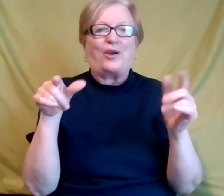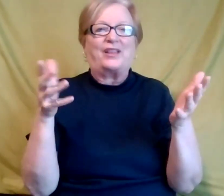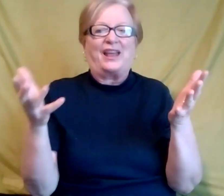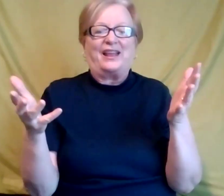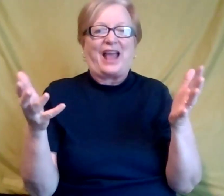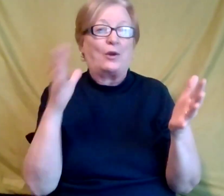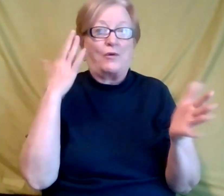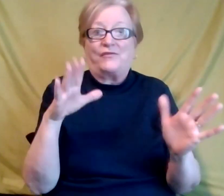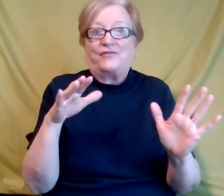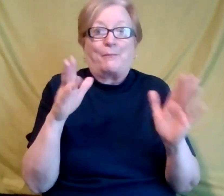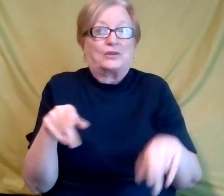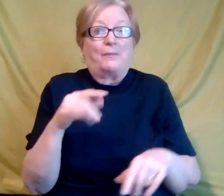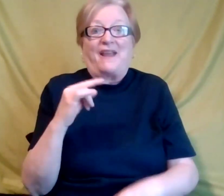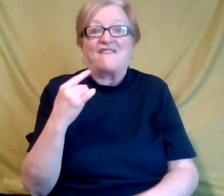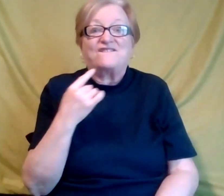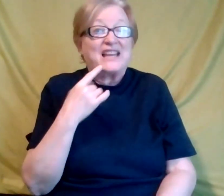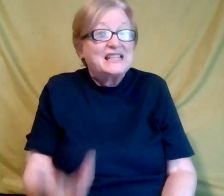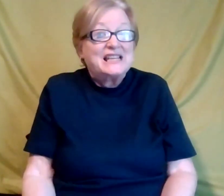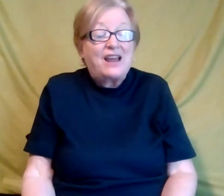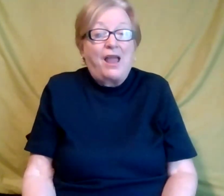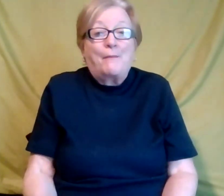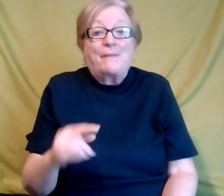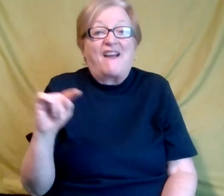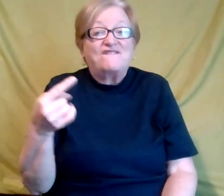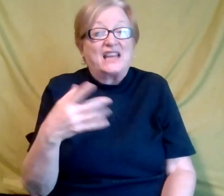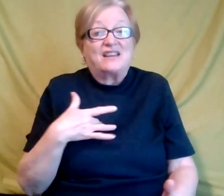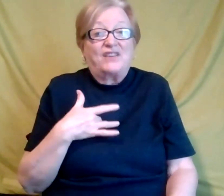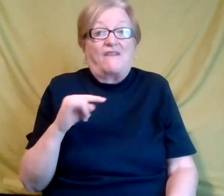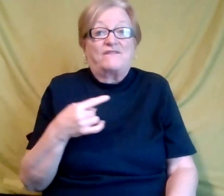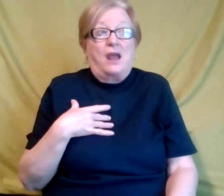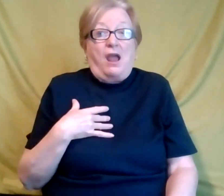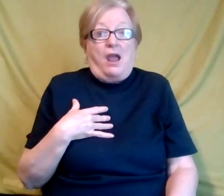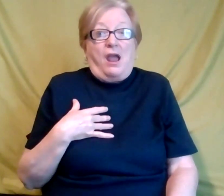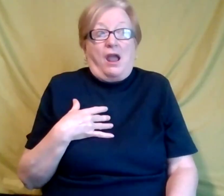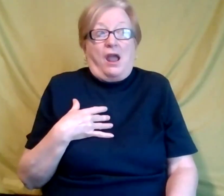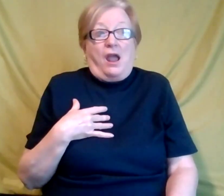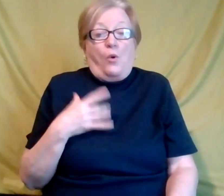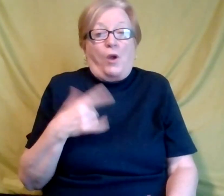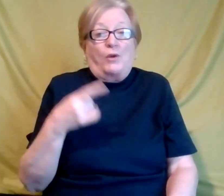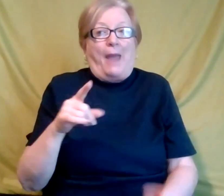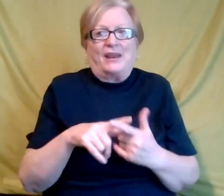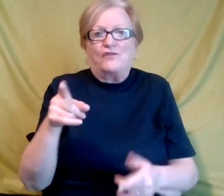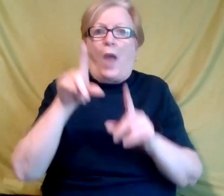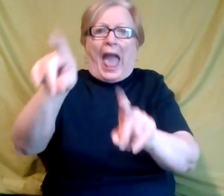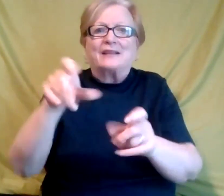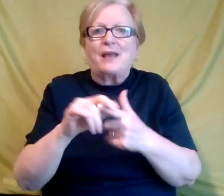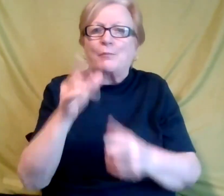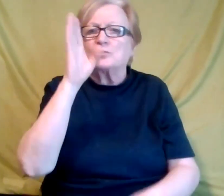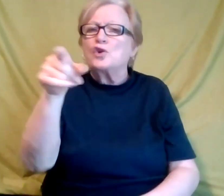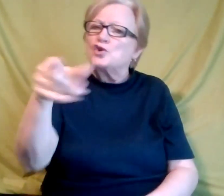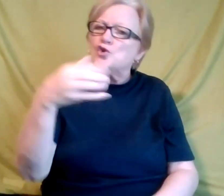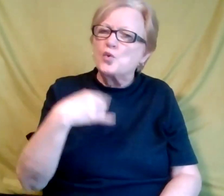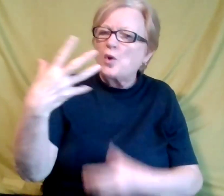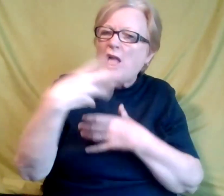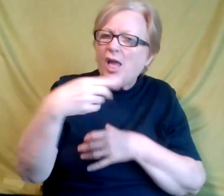offended by that, or they would, you know, what would go on in their mind. But again, as employers, you